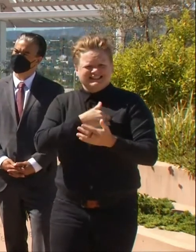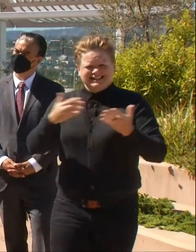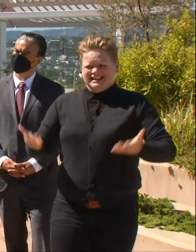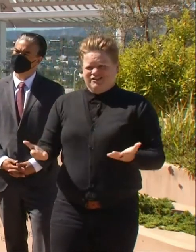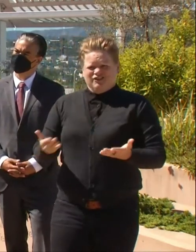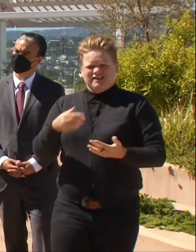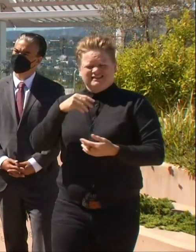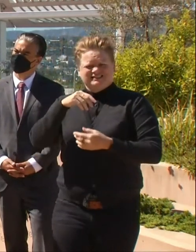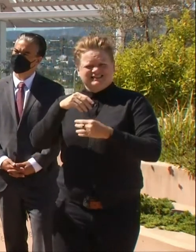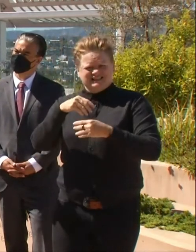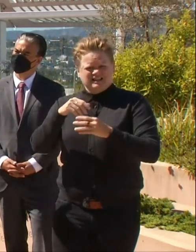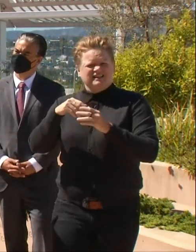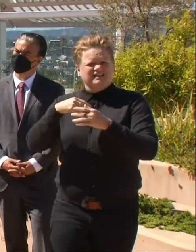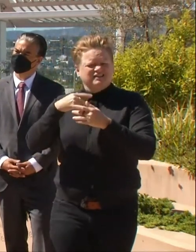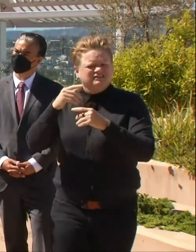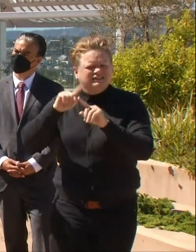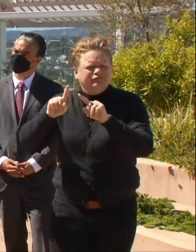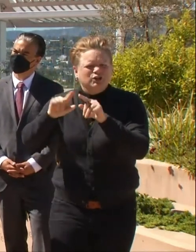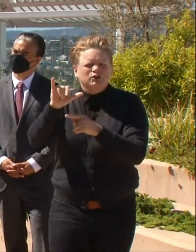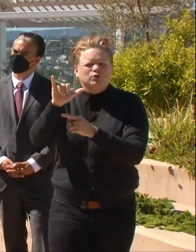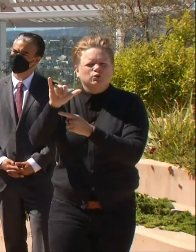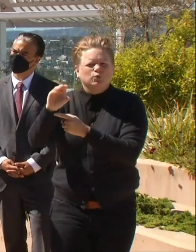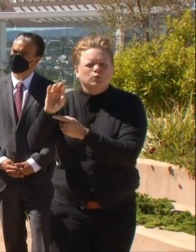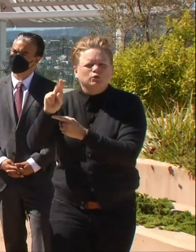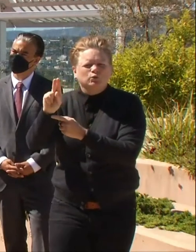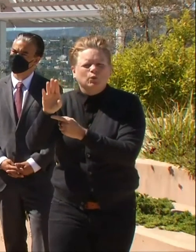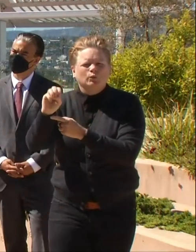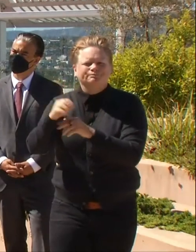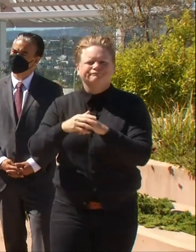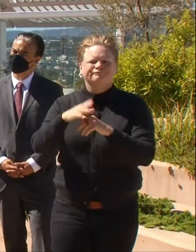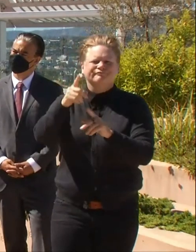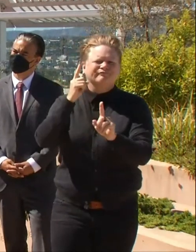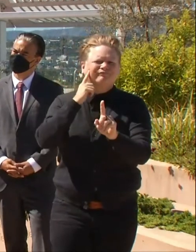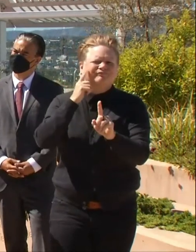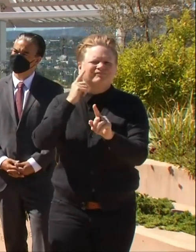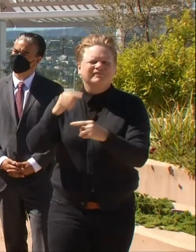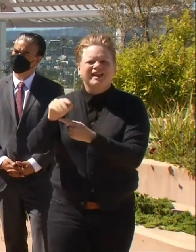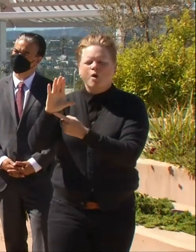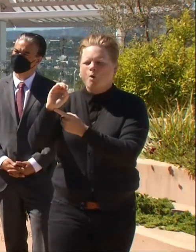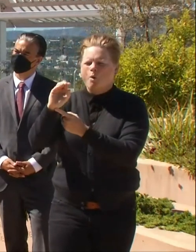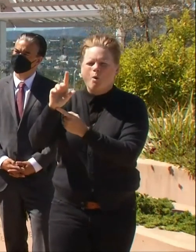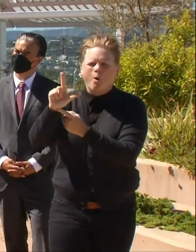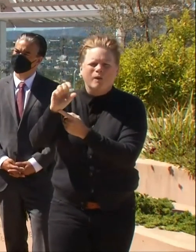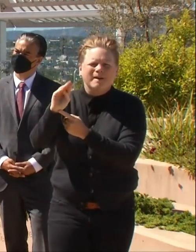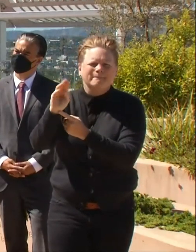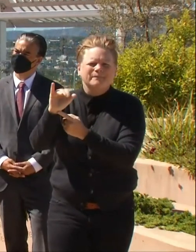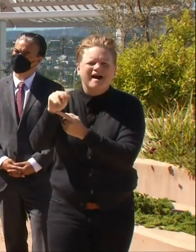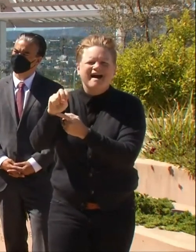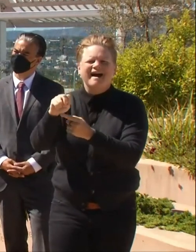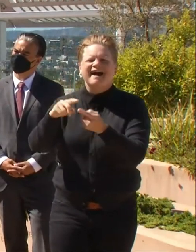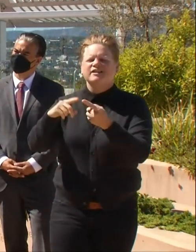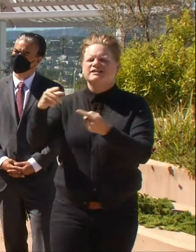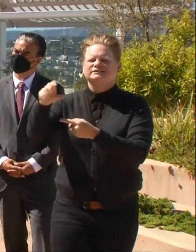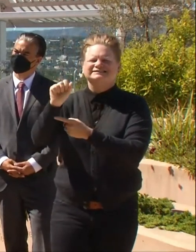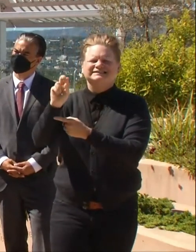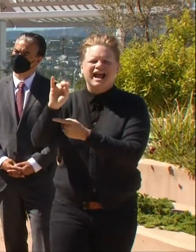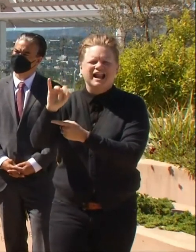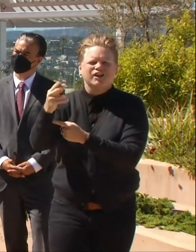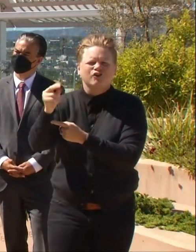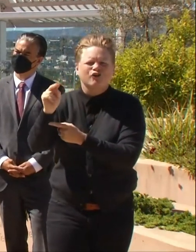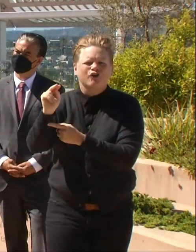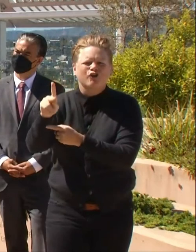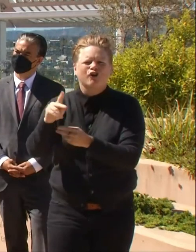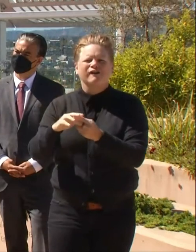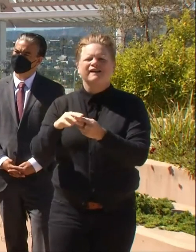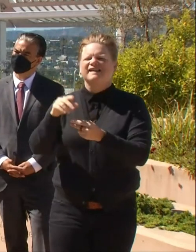many others. You've heard the names Columbine, Sandy Hook, Las Vegas, Miami, last week in San Jose, where nine souls lost